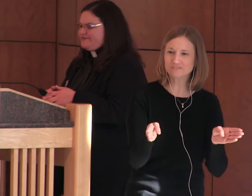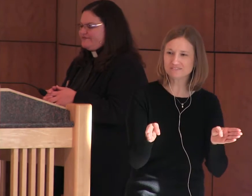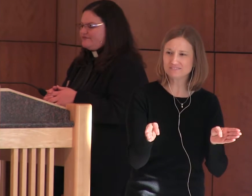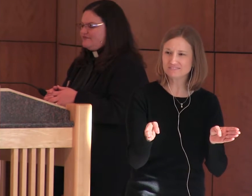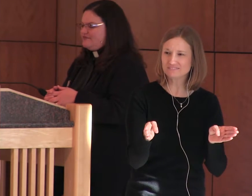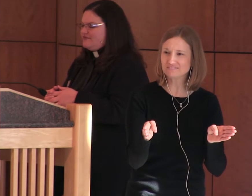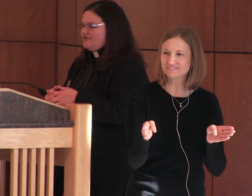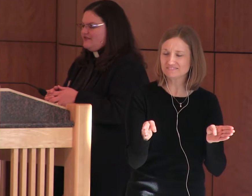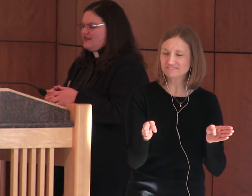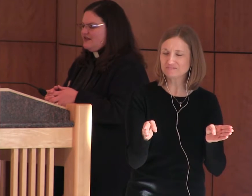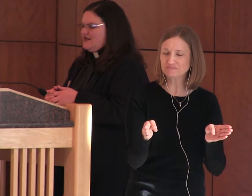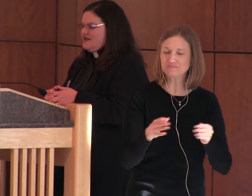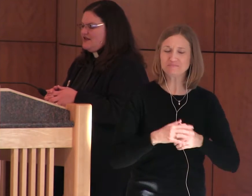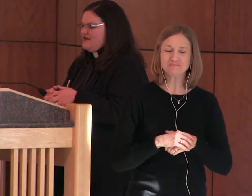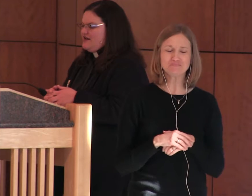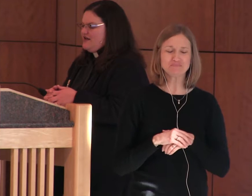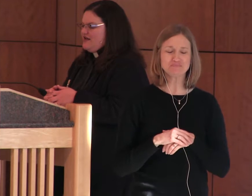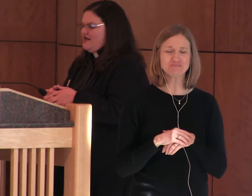Pharisee.